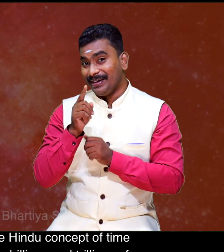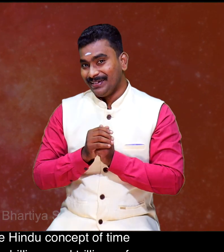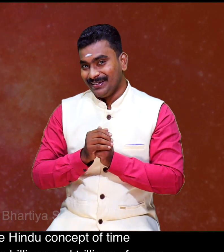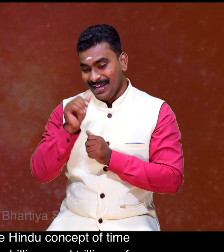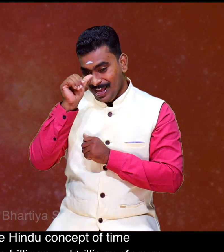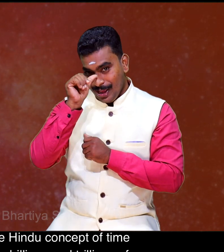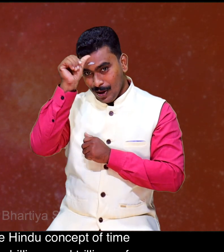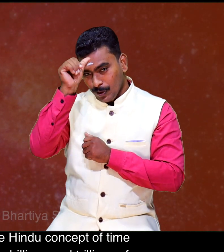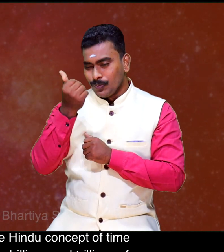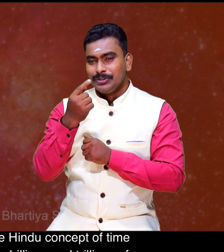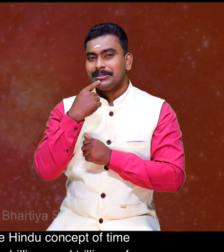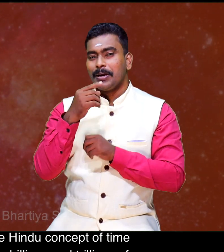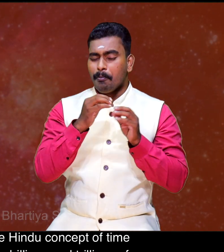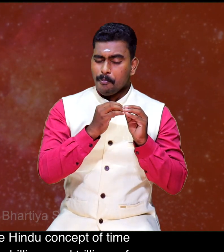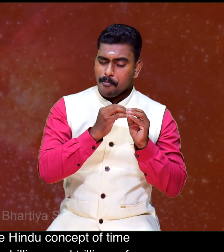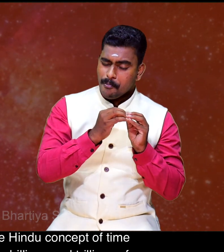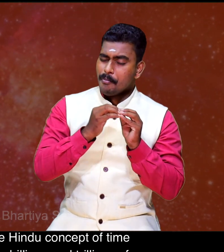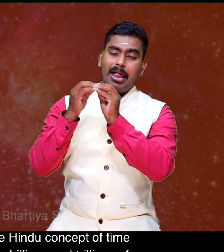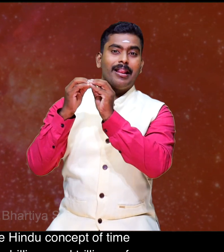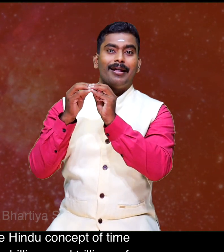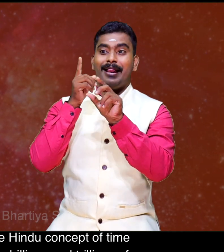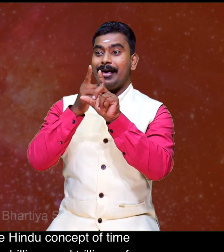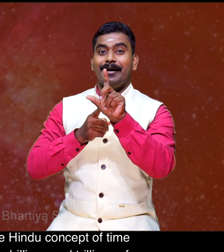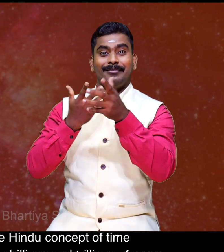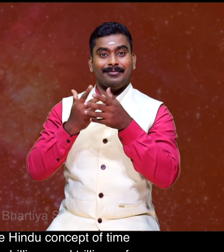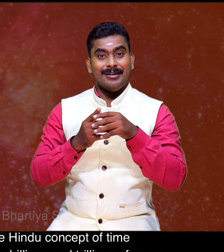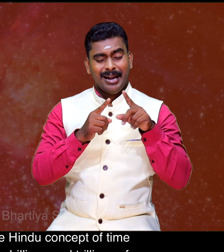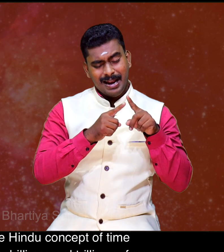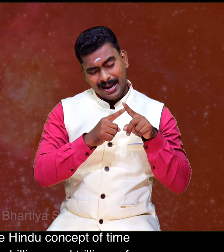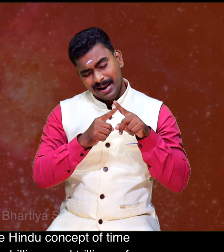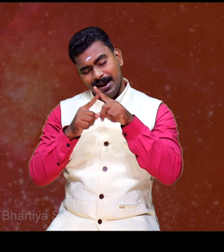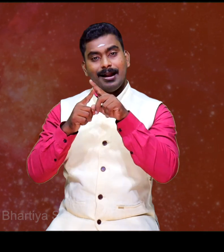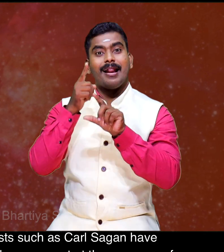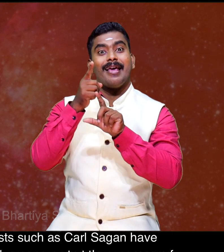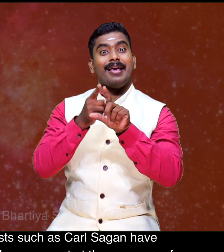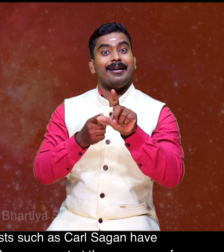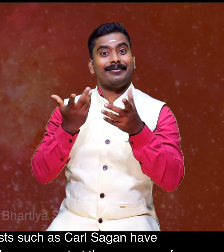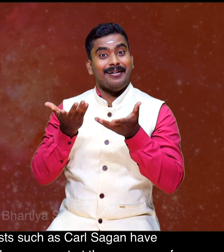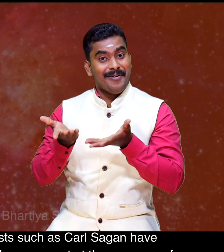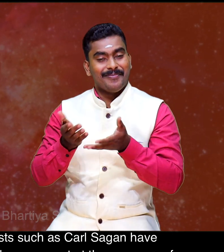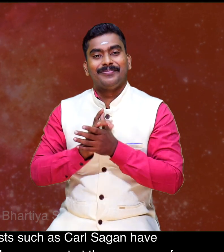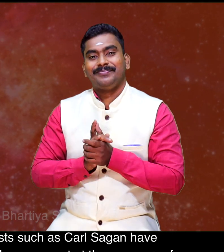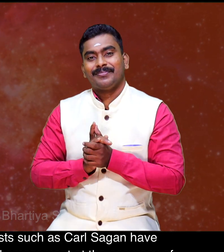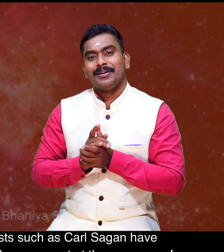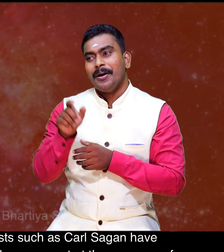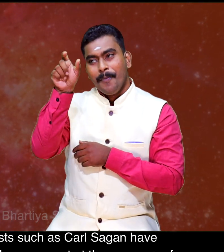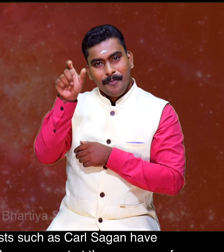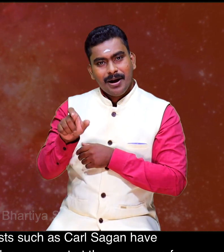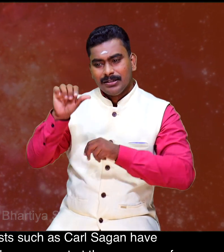time embraces billions and trillions of years. Western scientists such as Carl Sagan